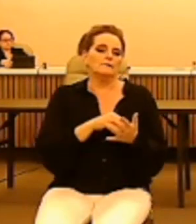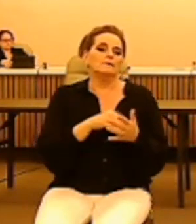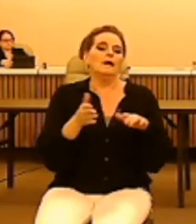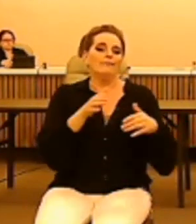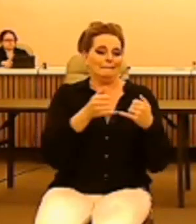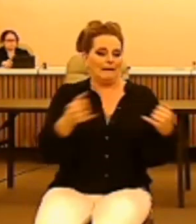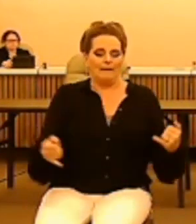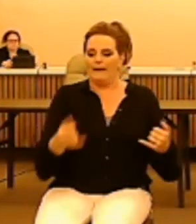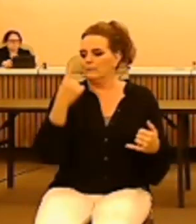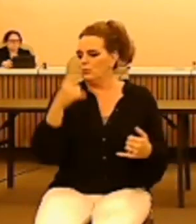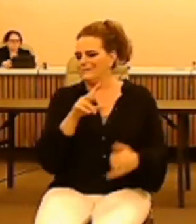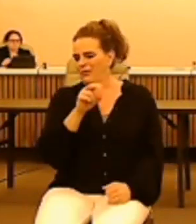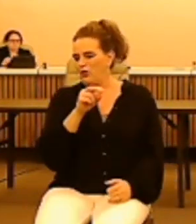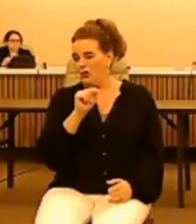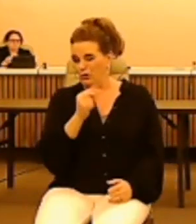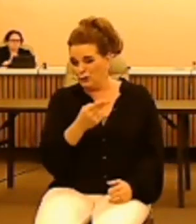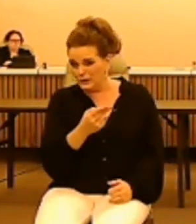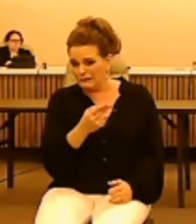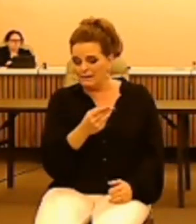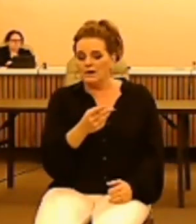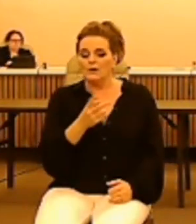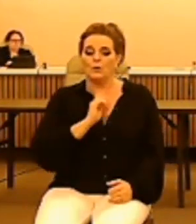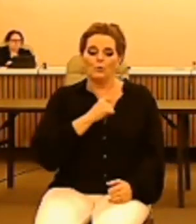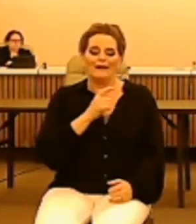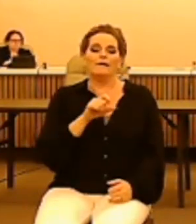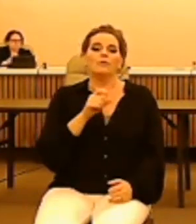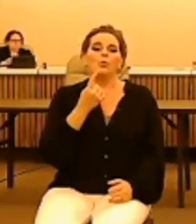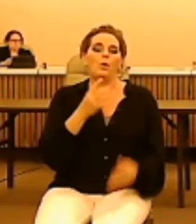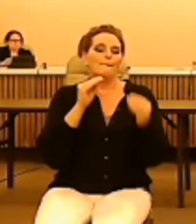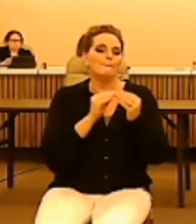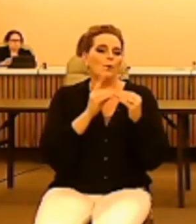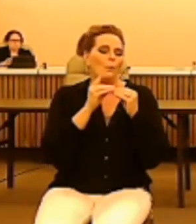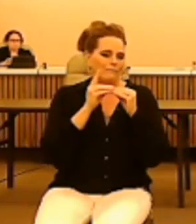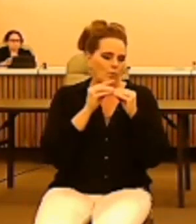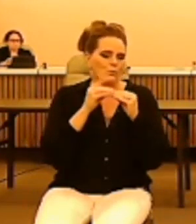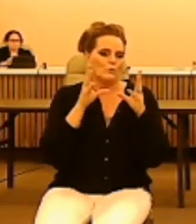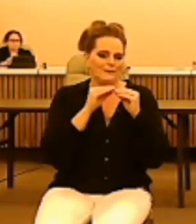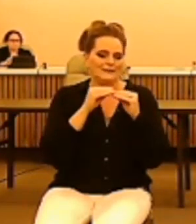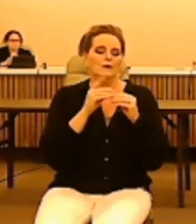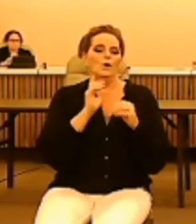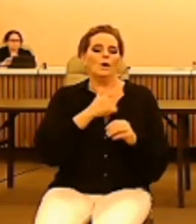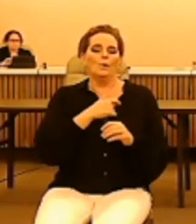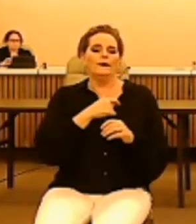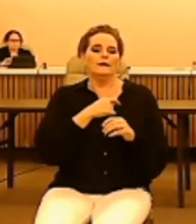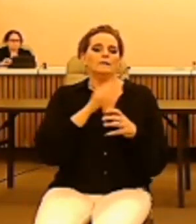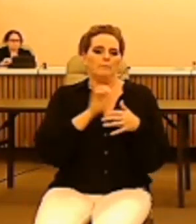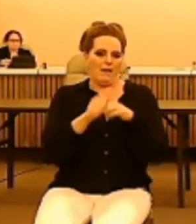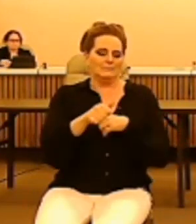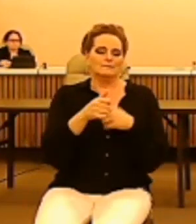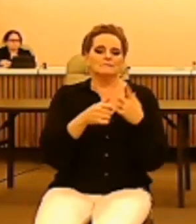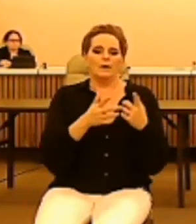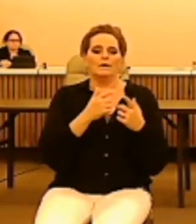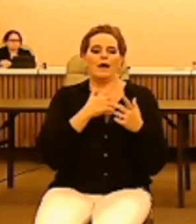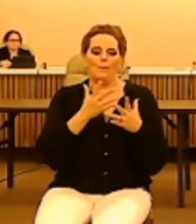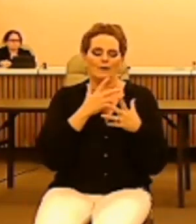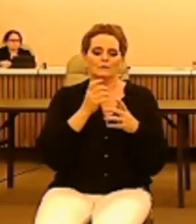some of this was the 30th. So we have one more meeting to go where we can enact this. But I want to have in